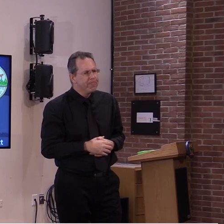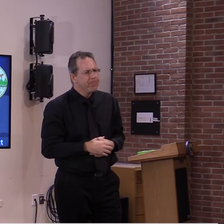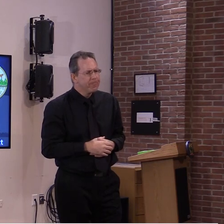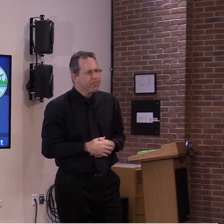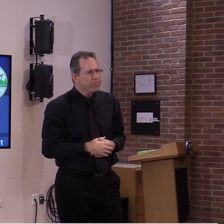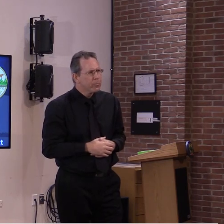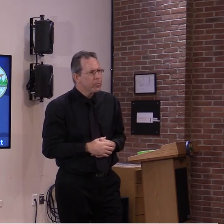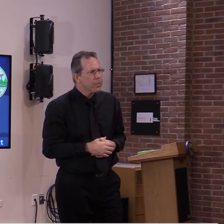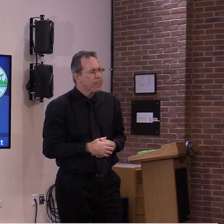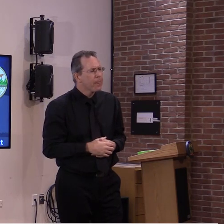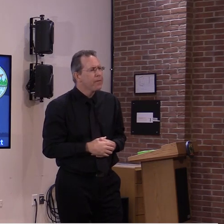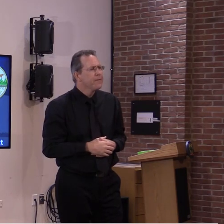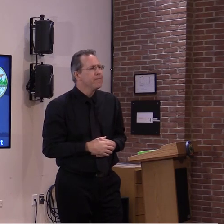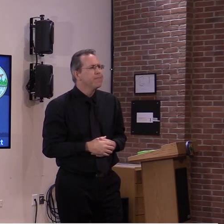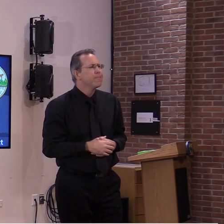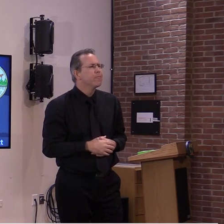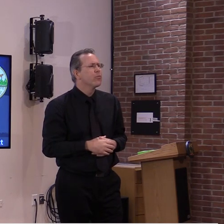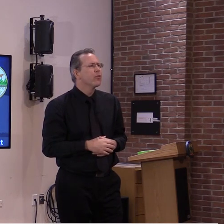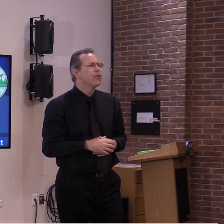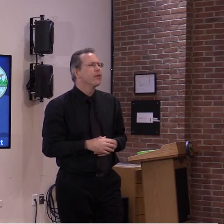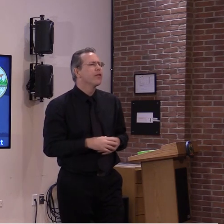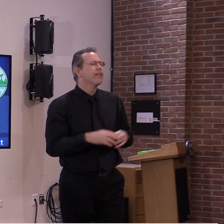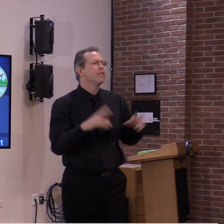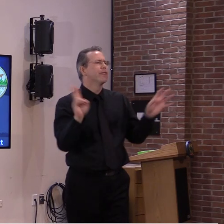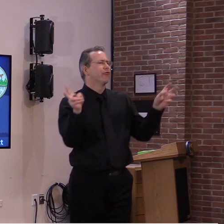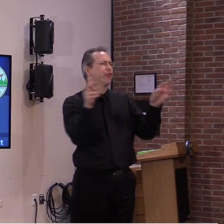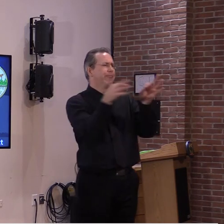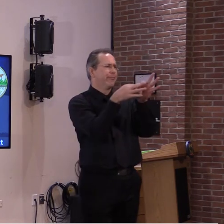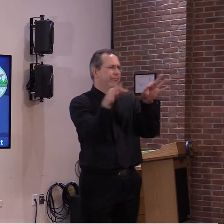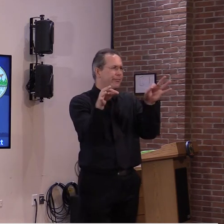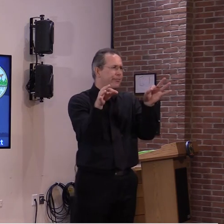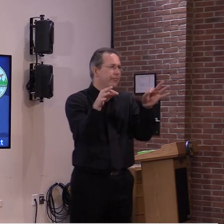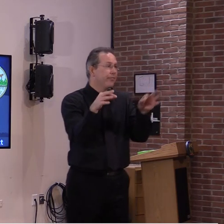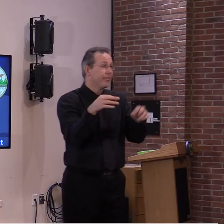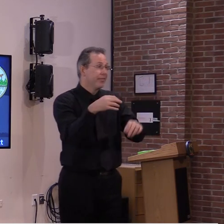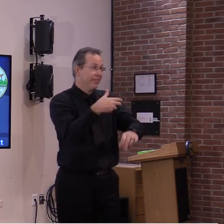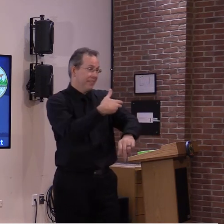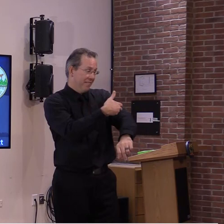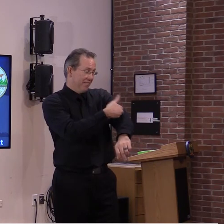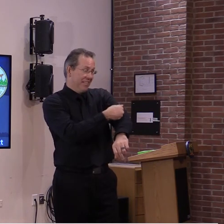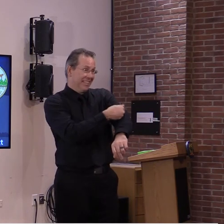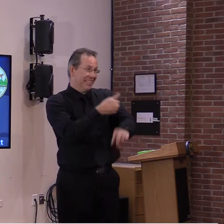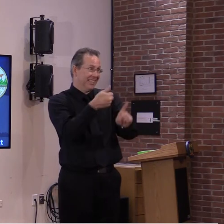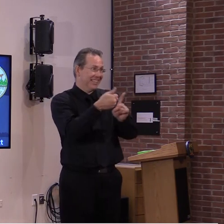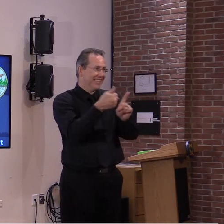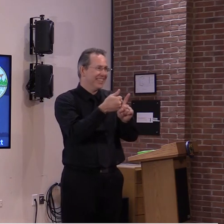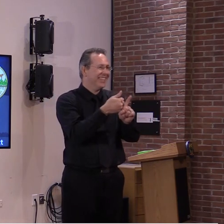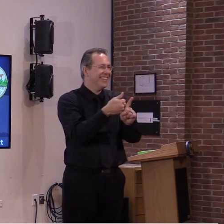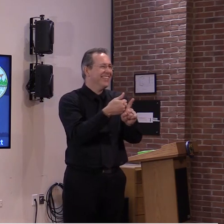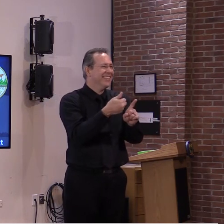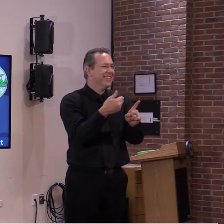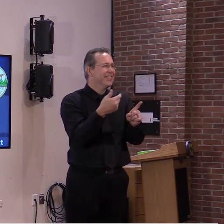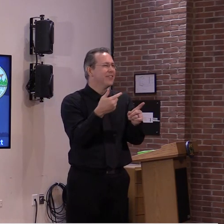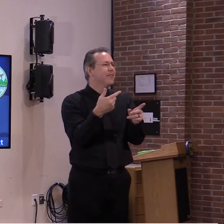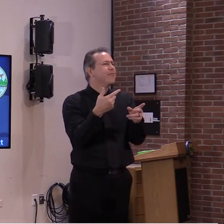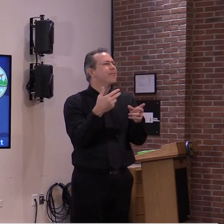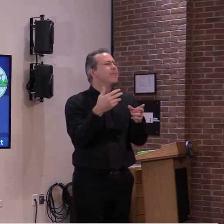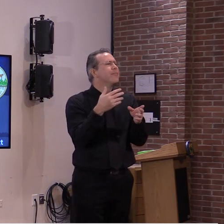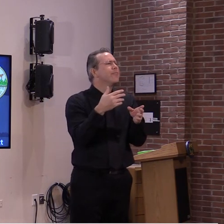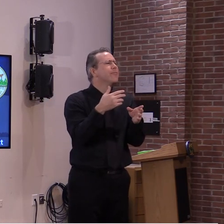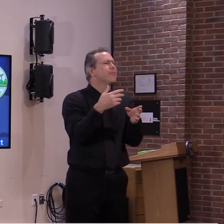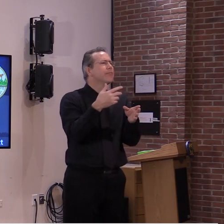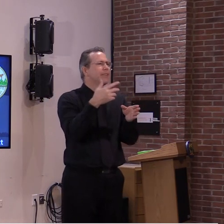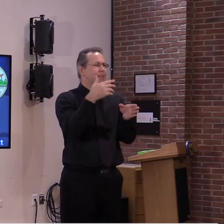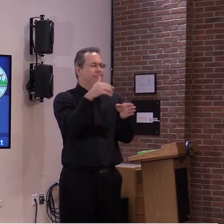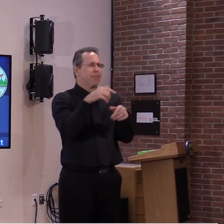used nowadays is vaccine hesitancy, and if we look at vaccine hesitancy over the long term,